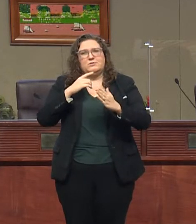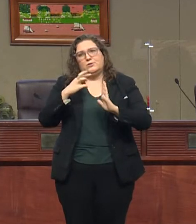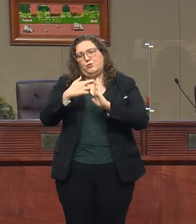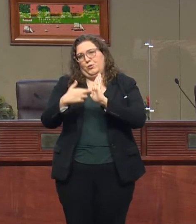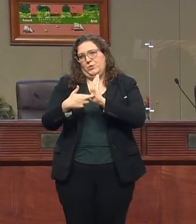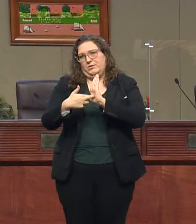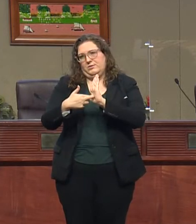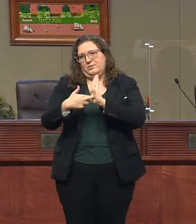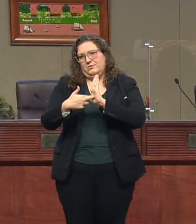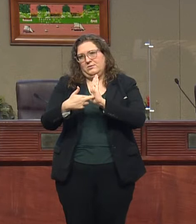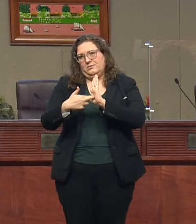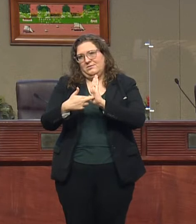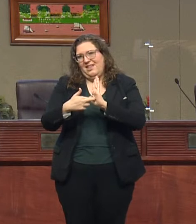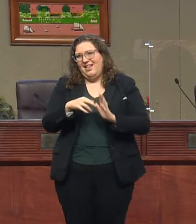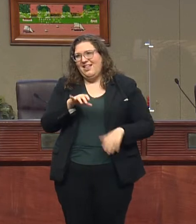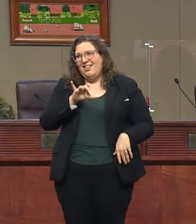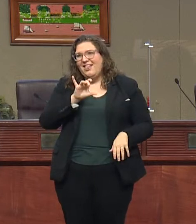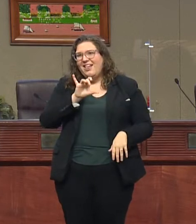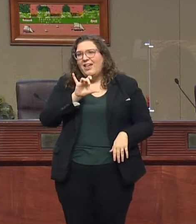phases will be based upon